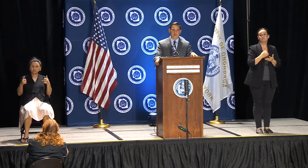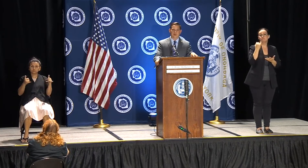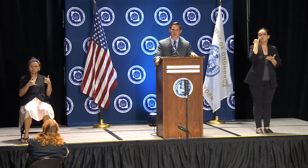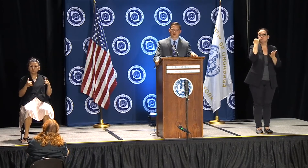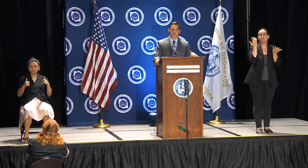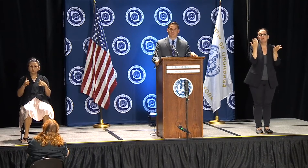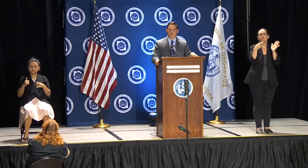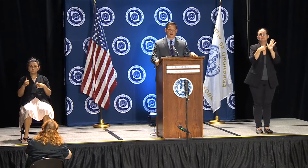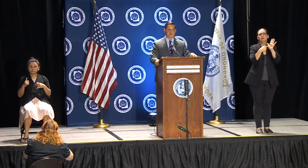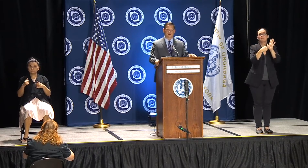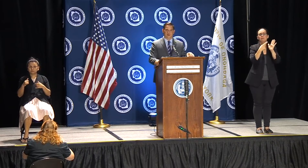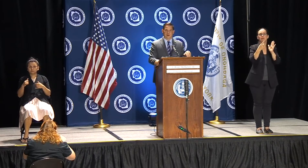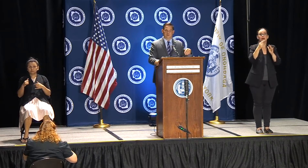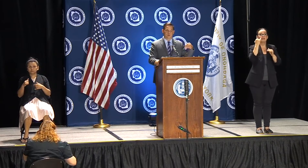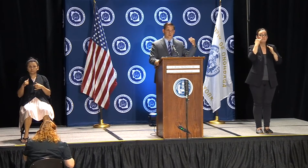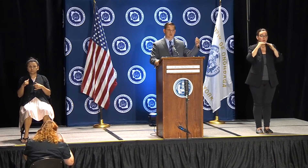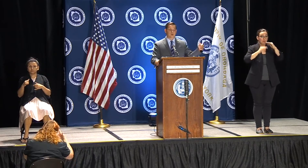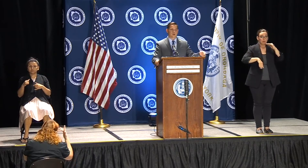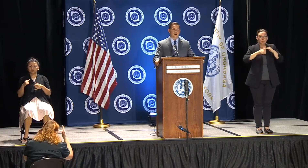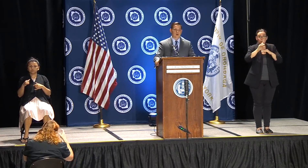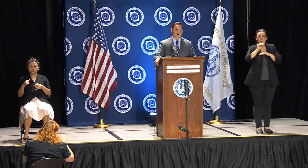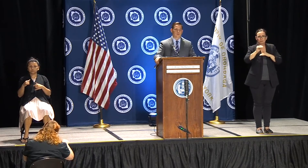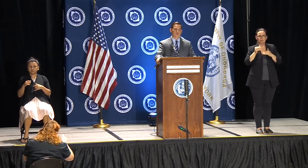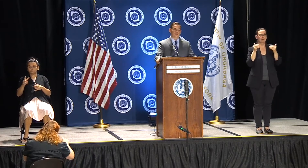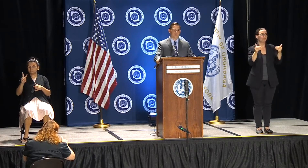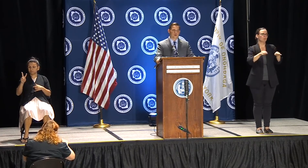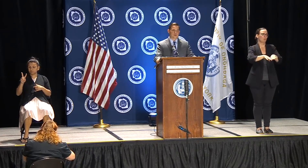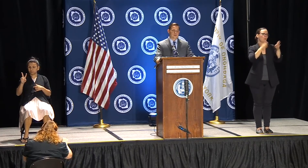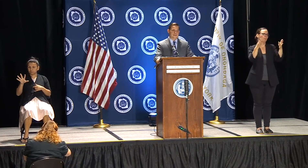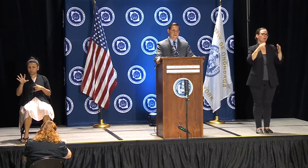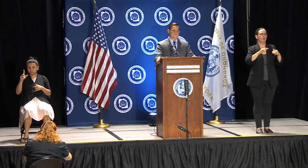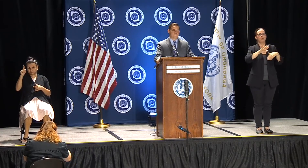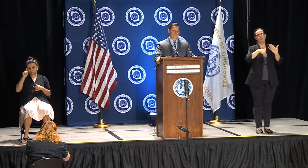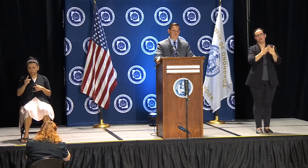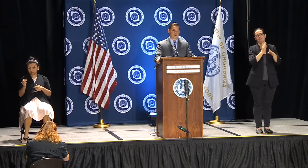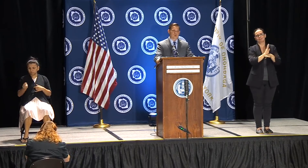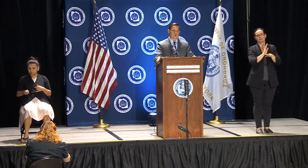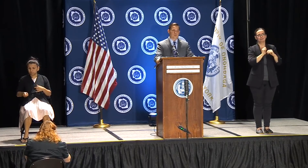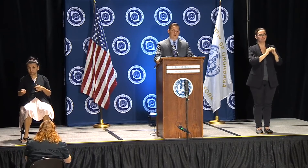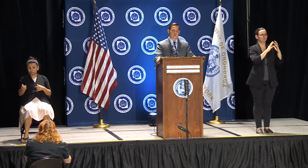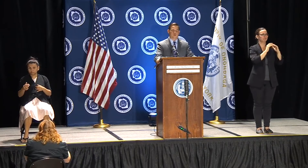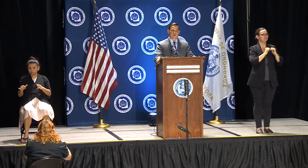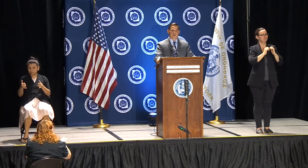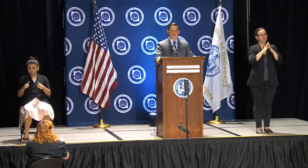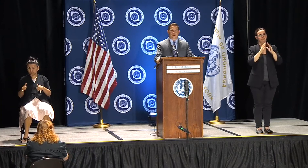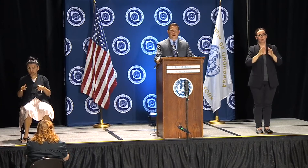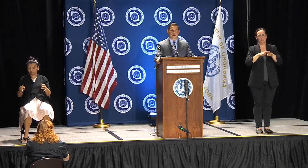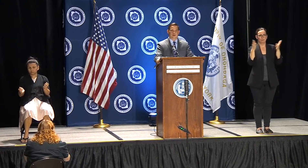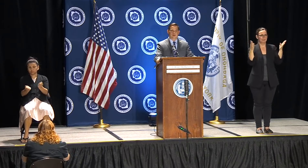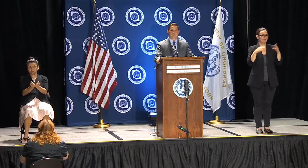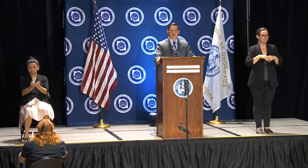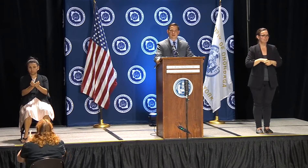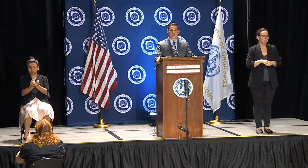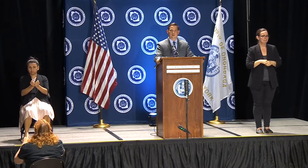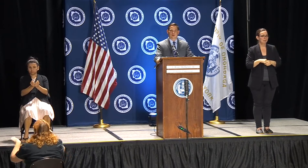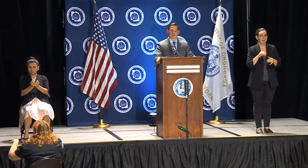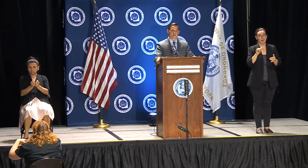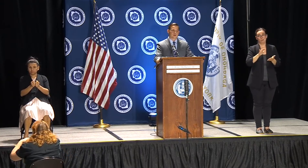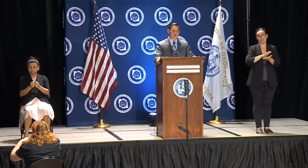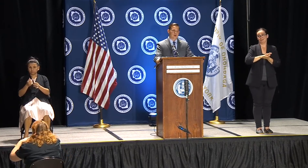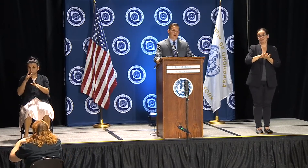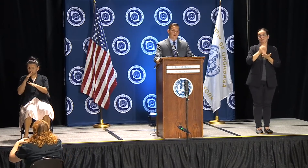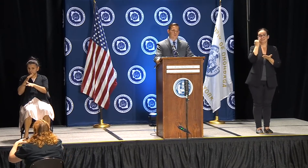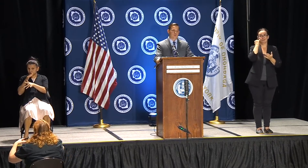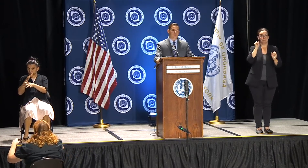your gatherings from 50 to 75. You can move your banquet facility. Events can